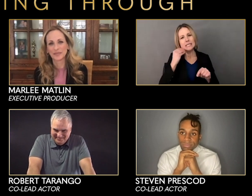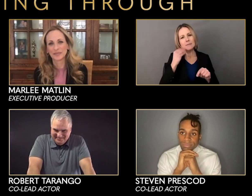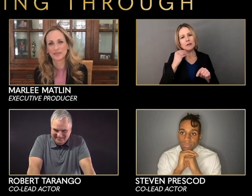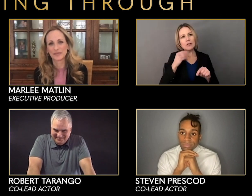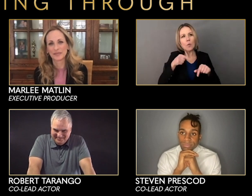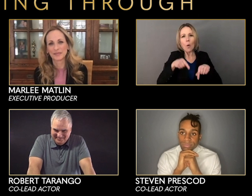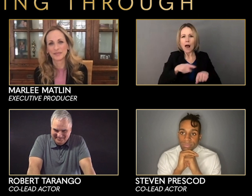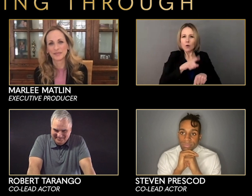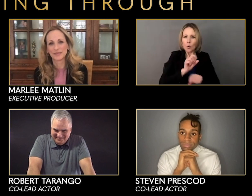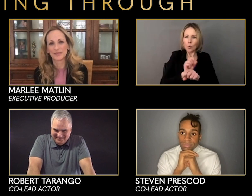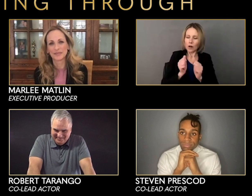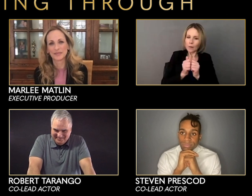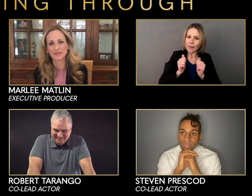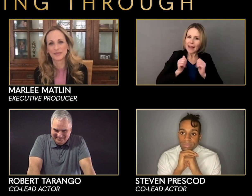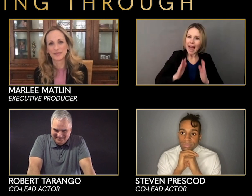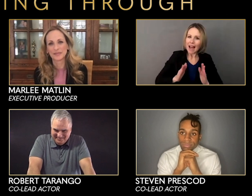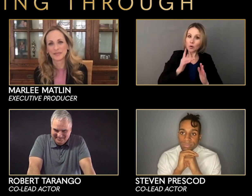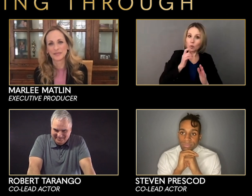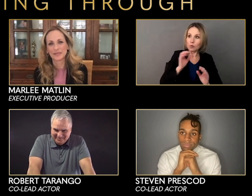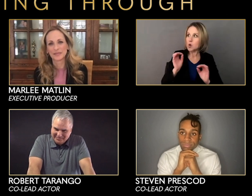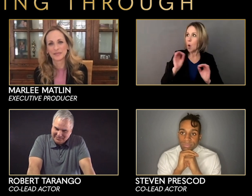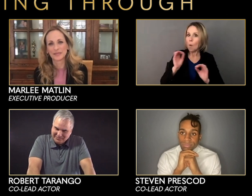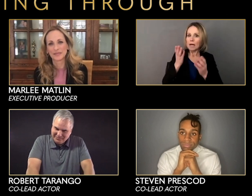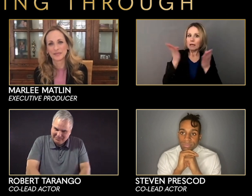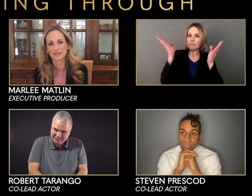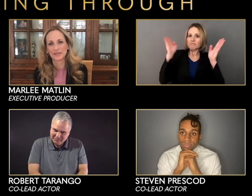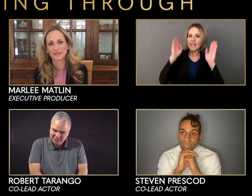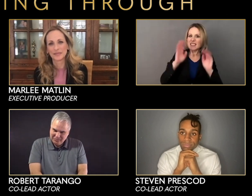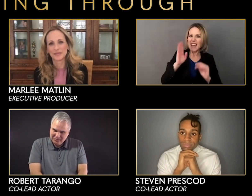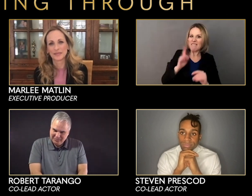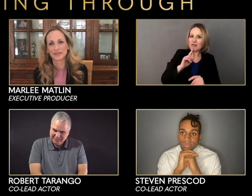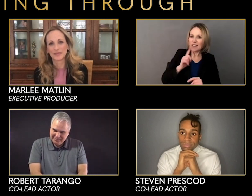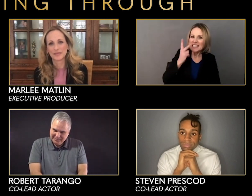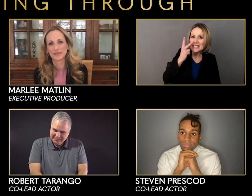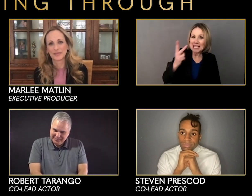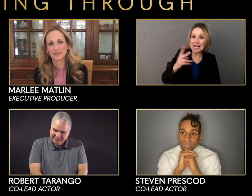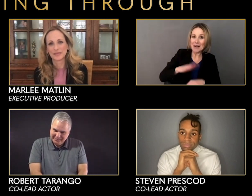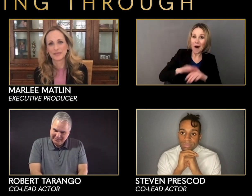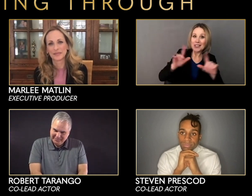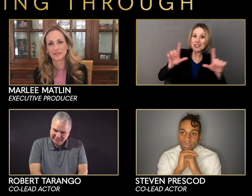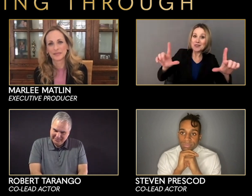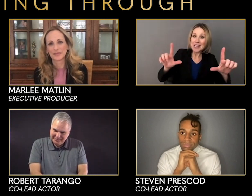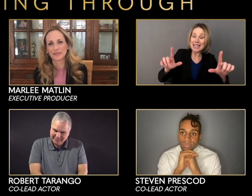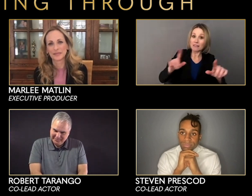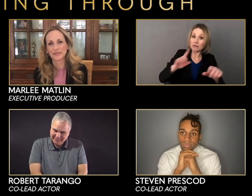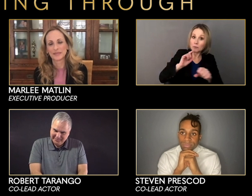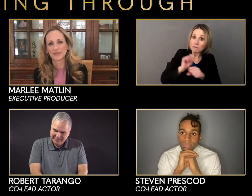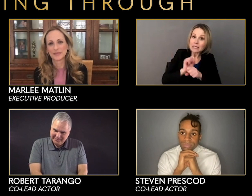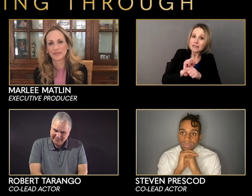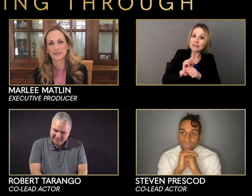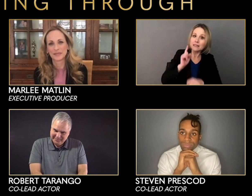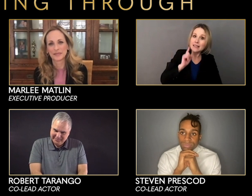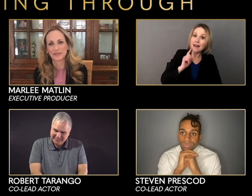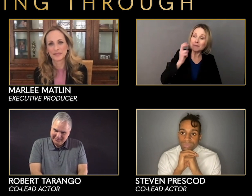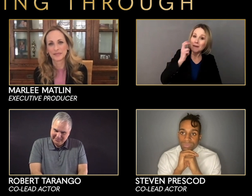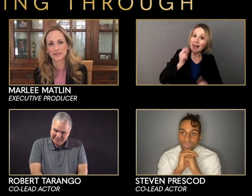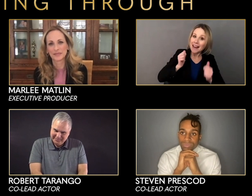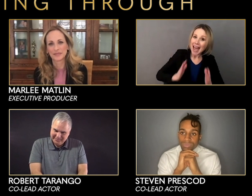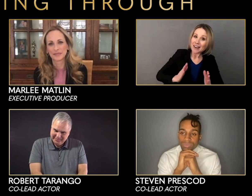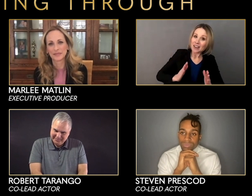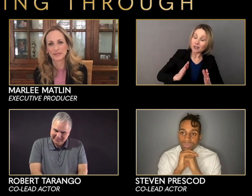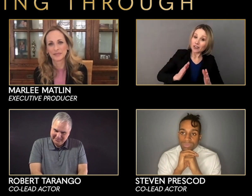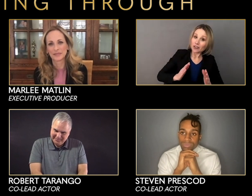one has ever really seen before on screen, an actual actor who is deafblind.